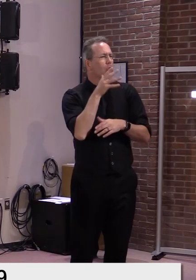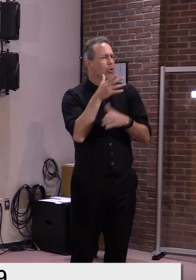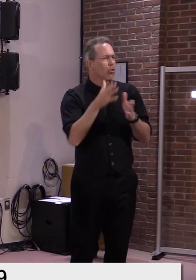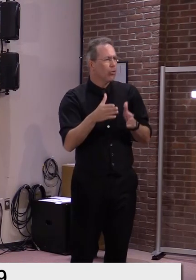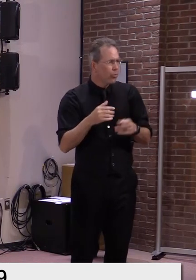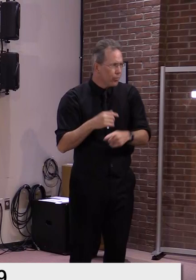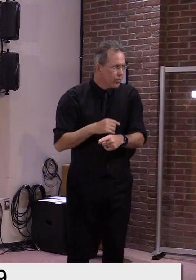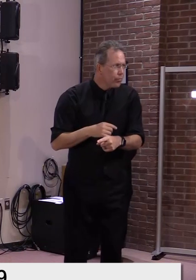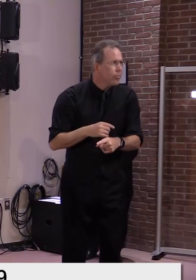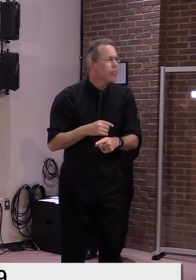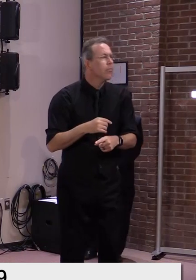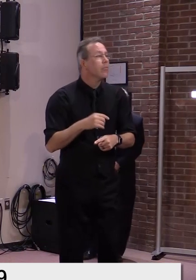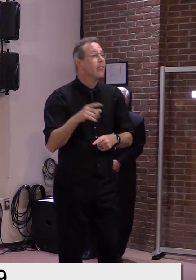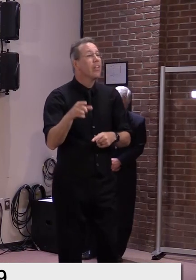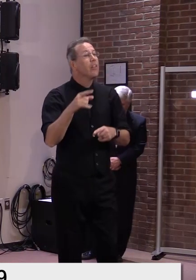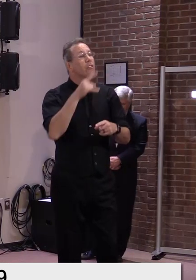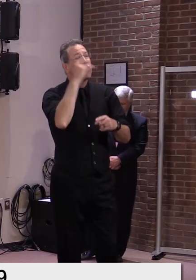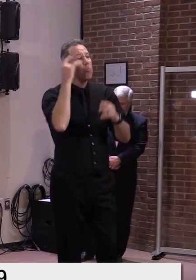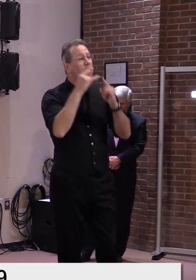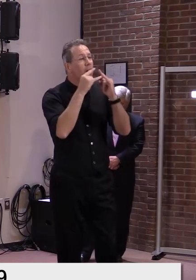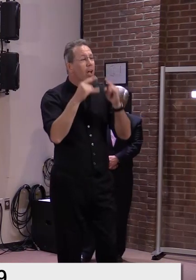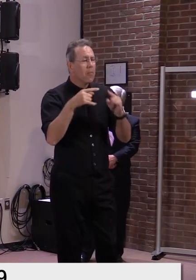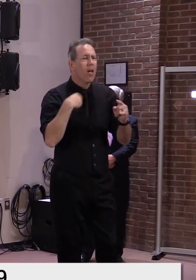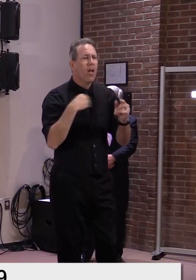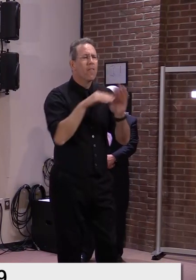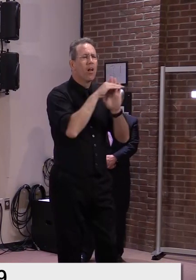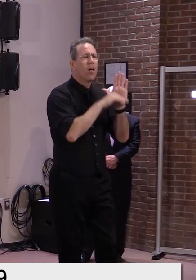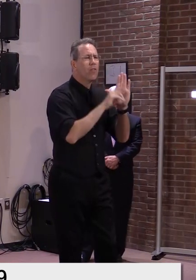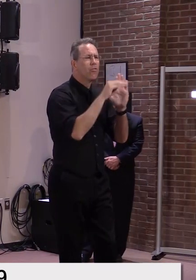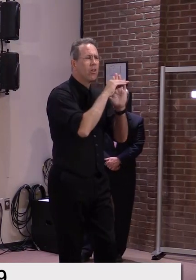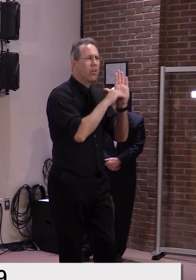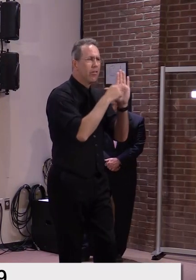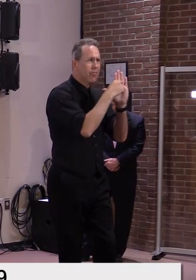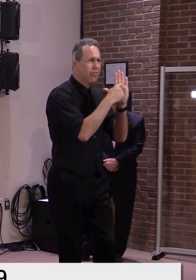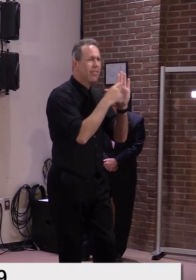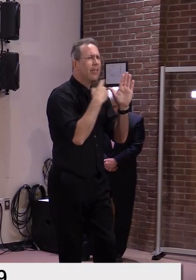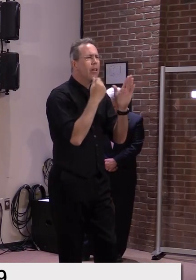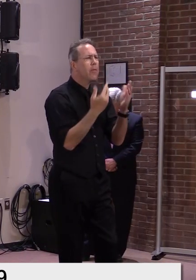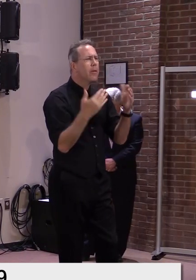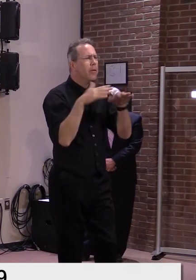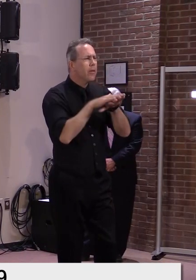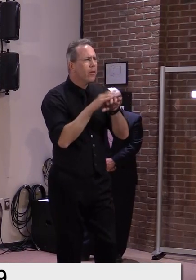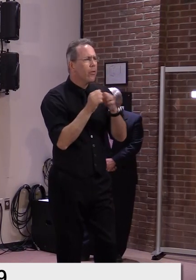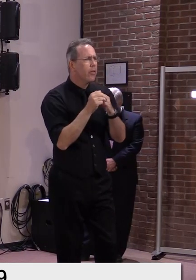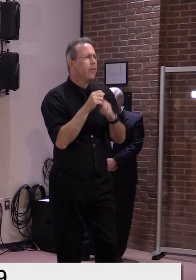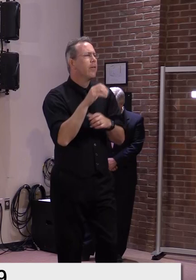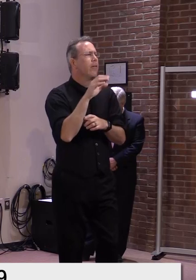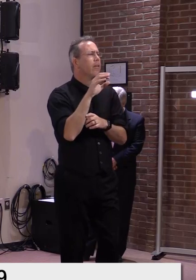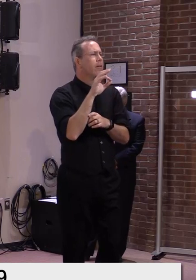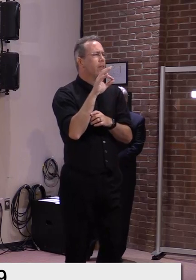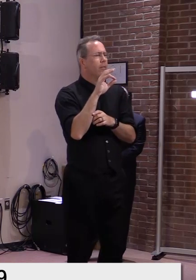also references the Vermont Forward plan. So a bit of it depends on when we make that final step to stage